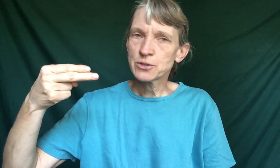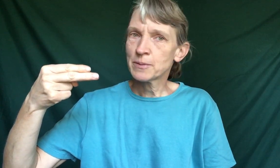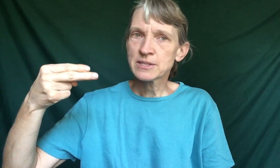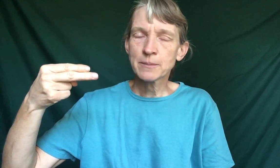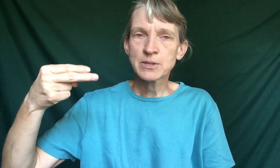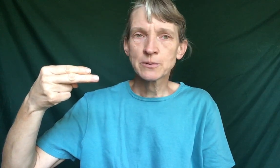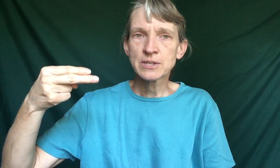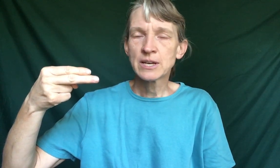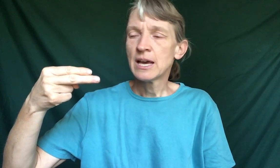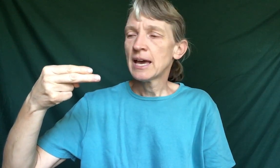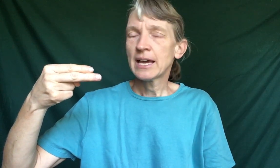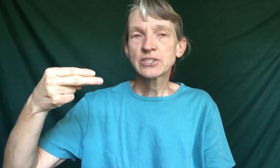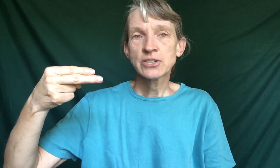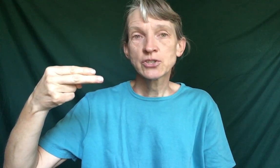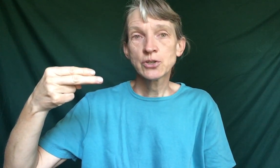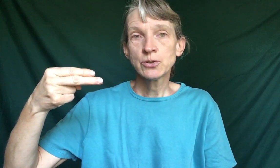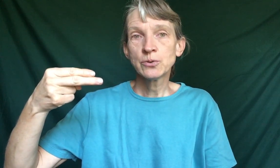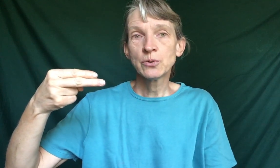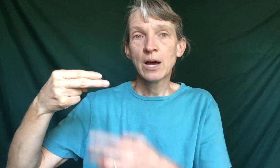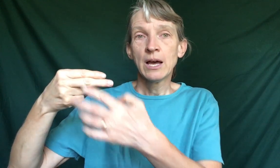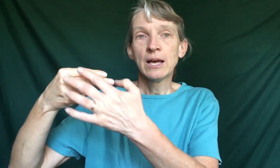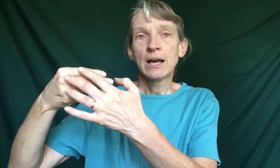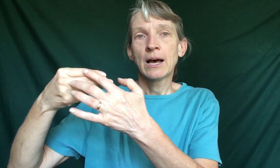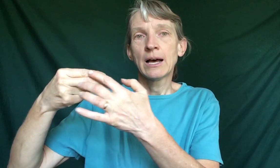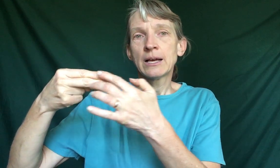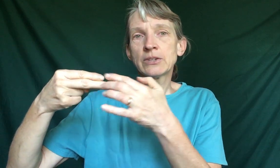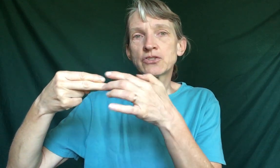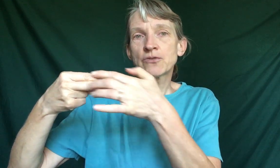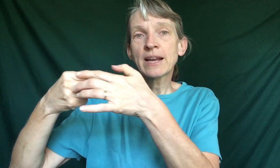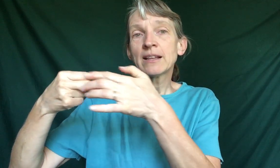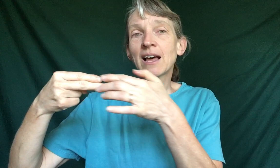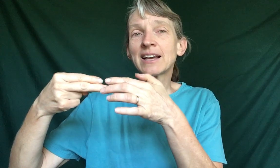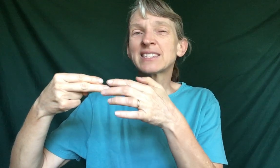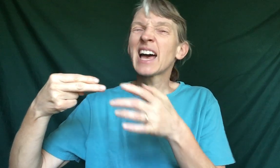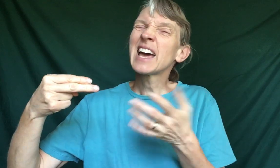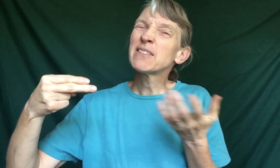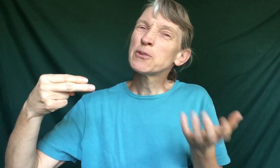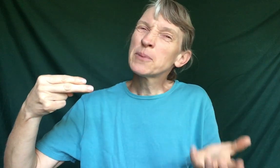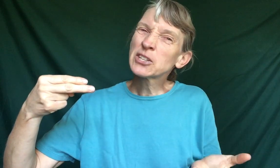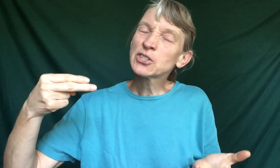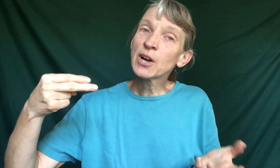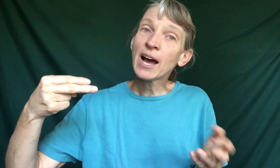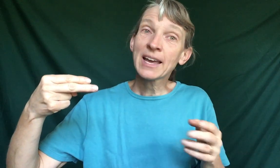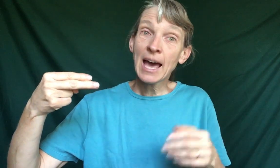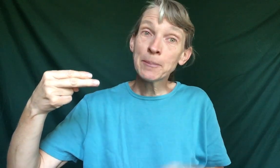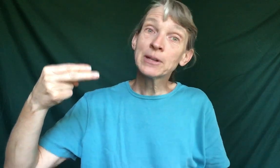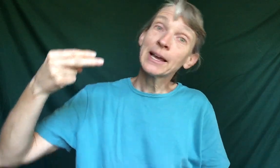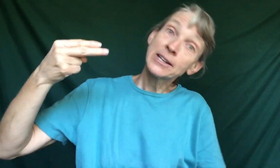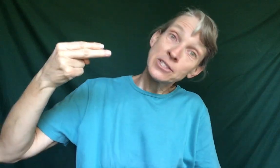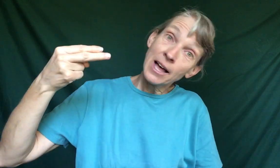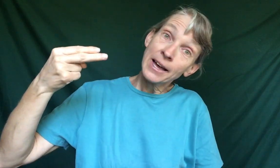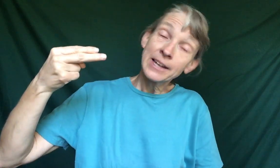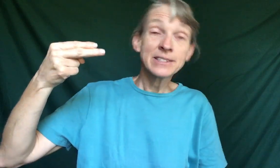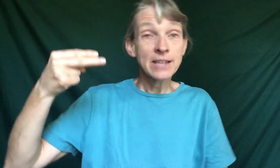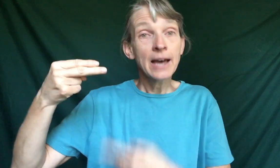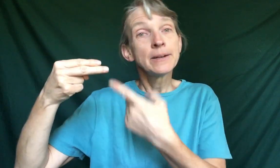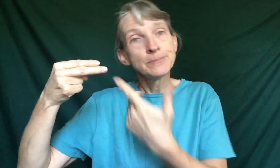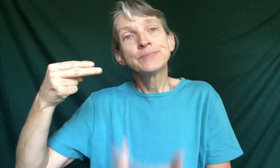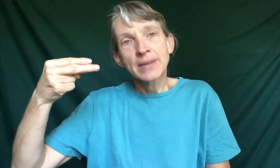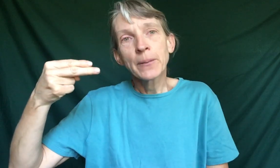but some don't. H has two straight lines, and if you picture a capital H lying on its side, that would